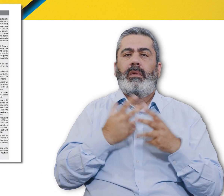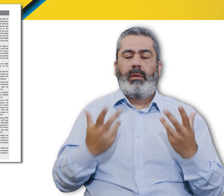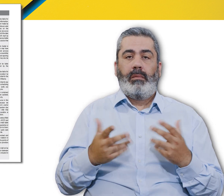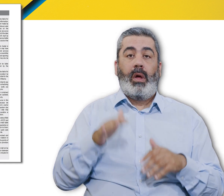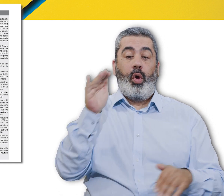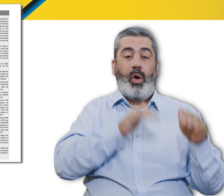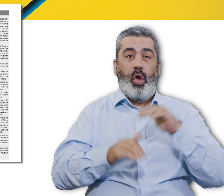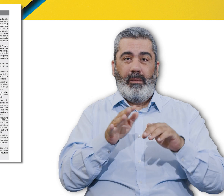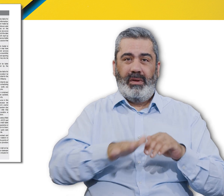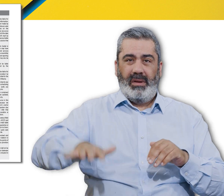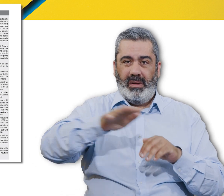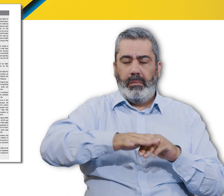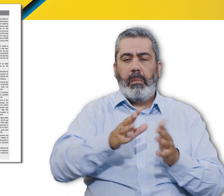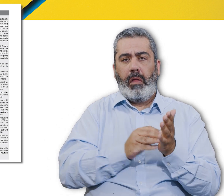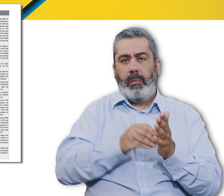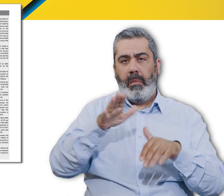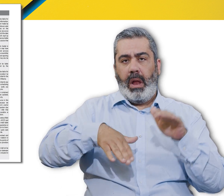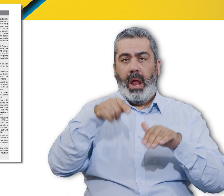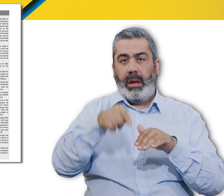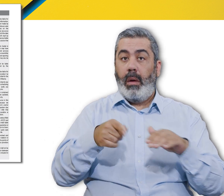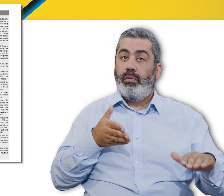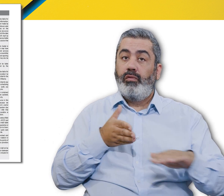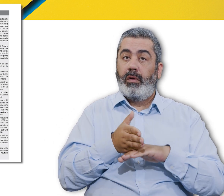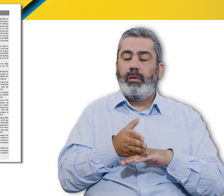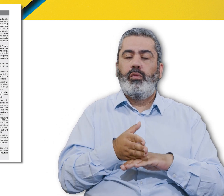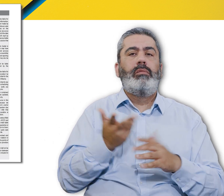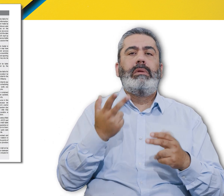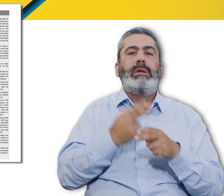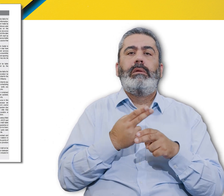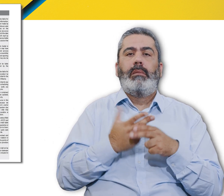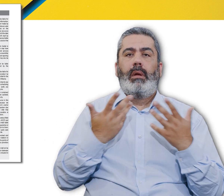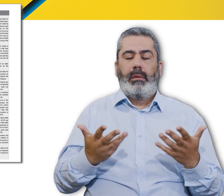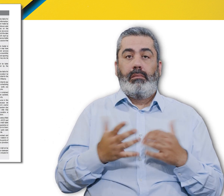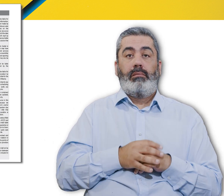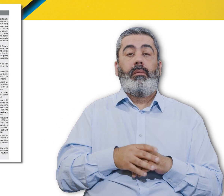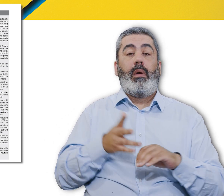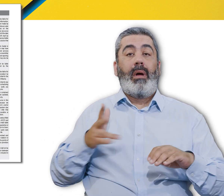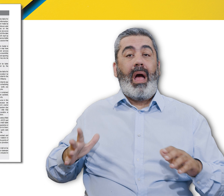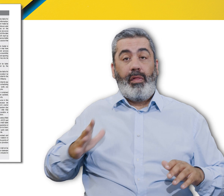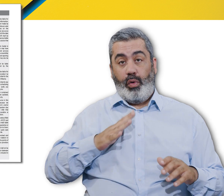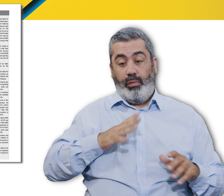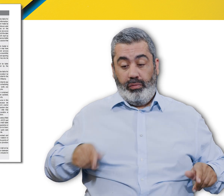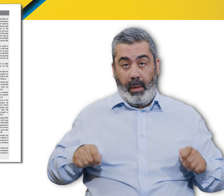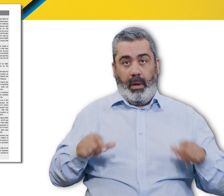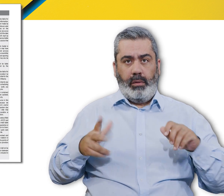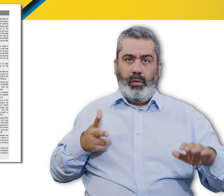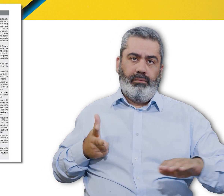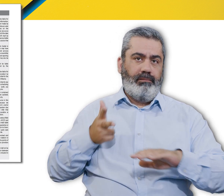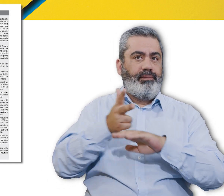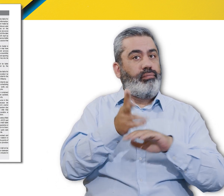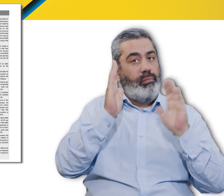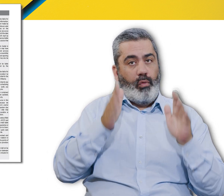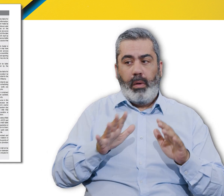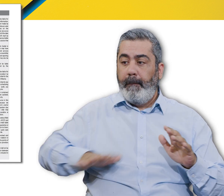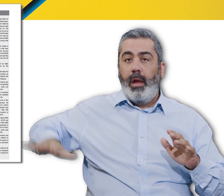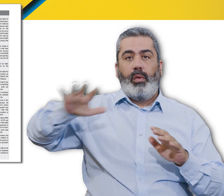accessible, it is understood that there is wheelchair access to the surrounding areas. It is not understood that there is a specific